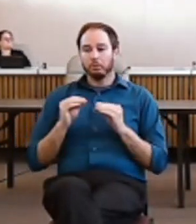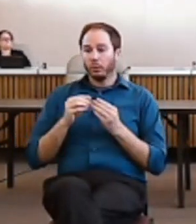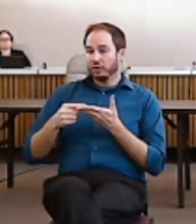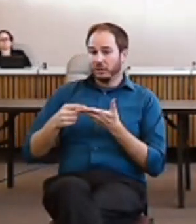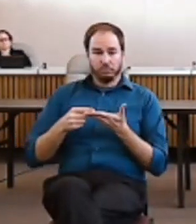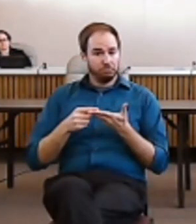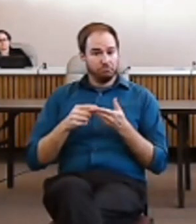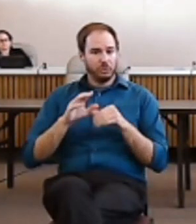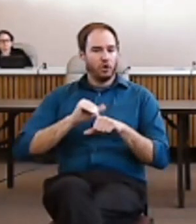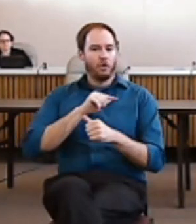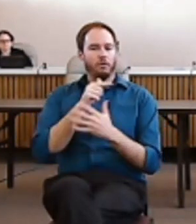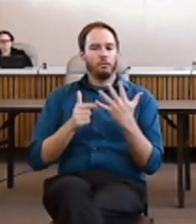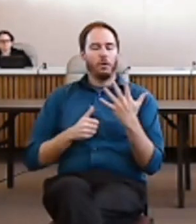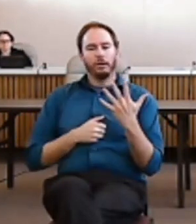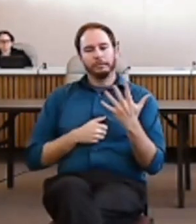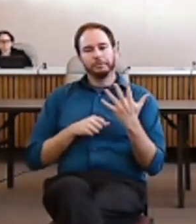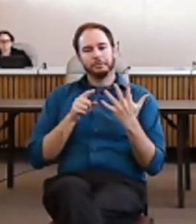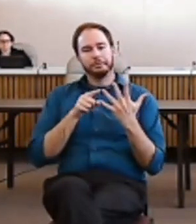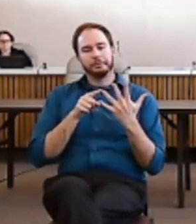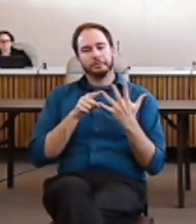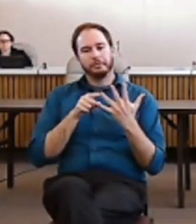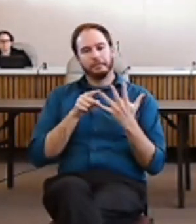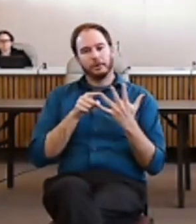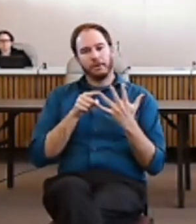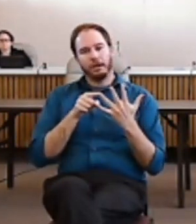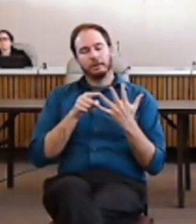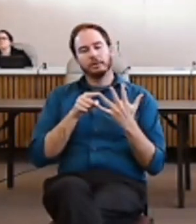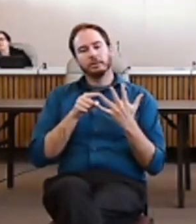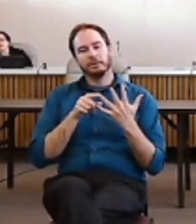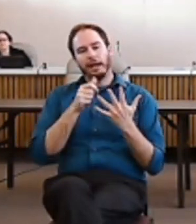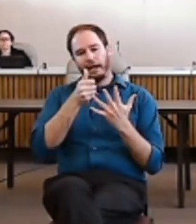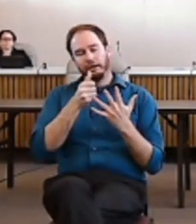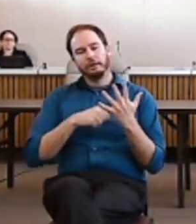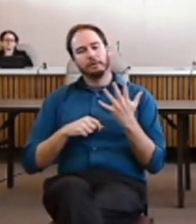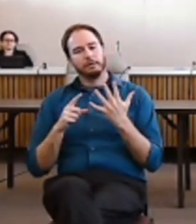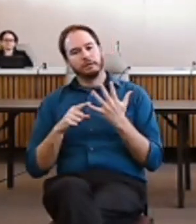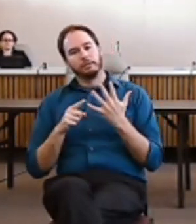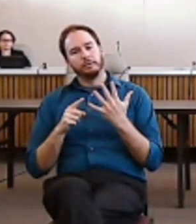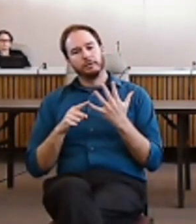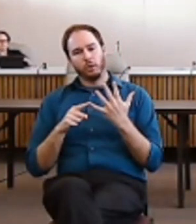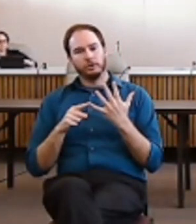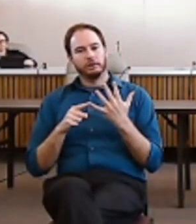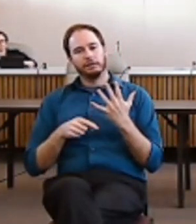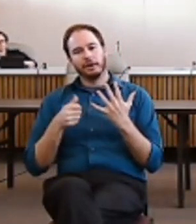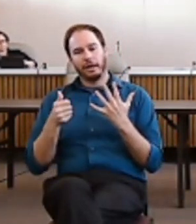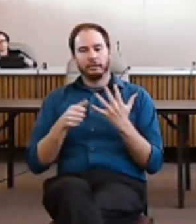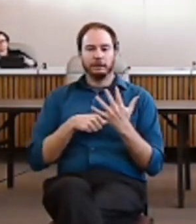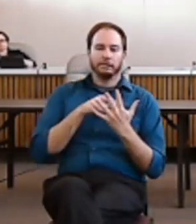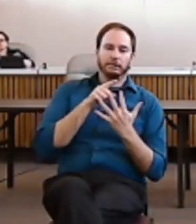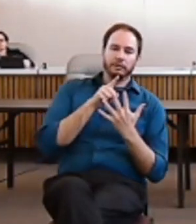Hearing none, please call the roll. Councilmember Safranik, Aye. Councilmember Bolzner,